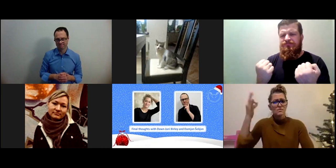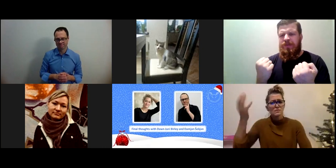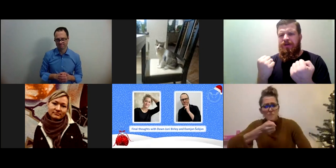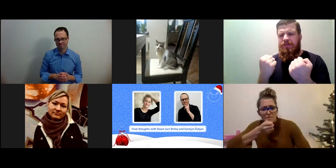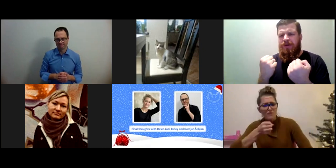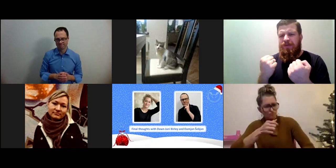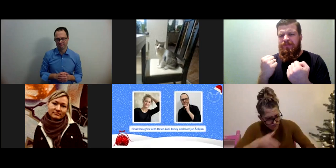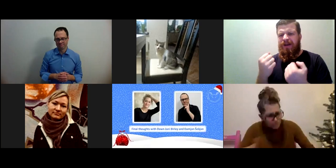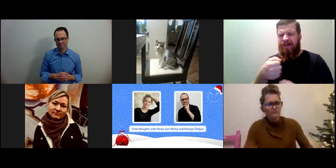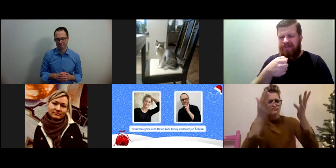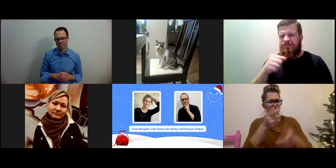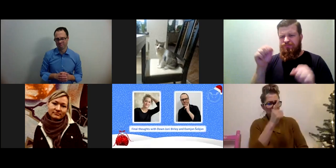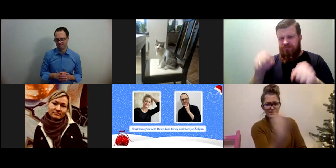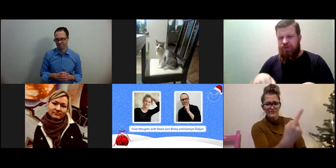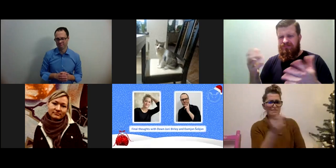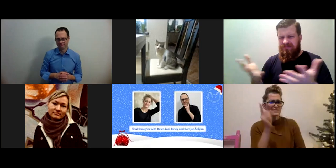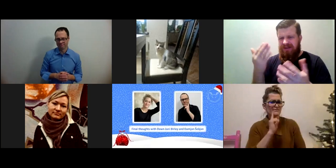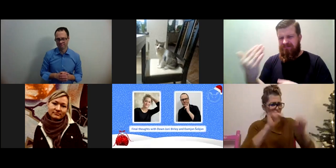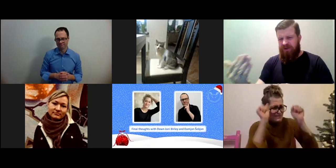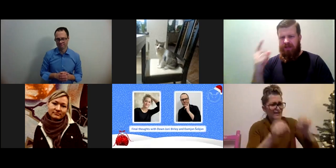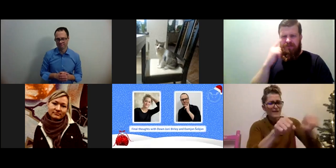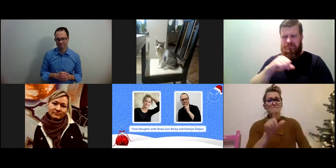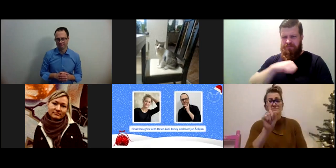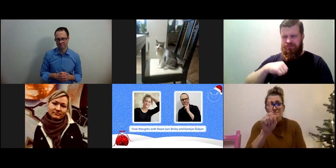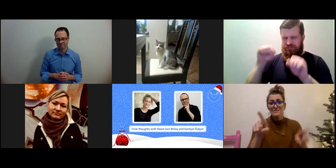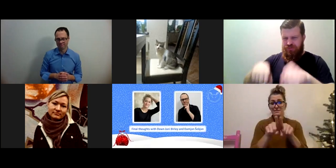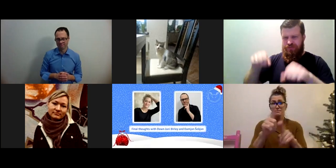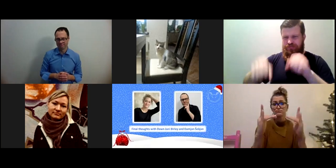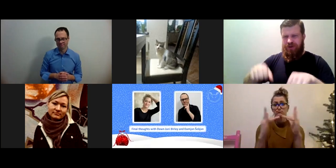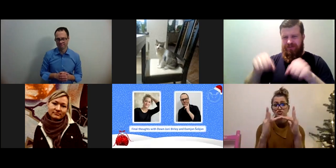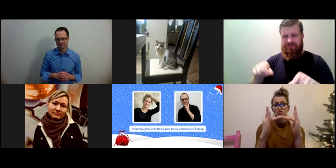to have this also with the support of our hearing colleagues,